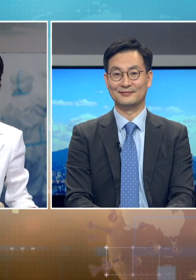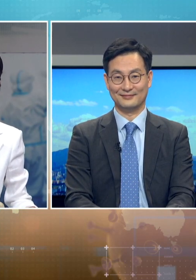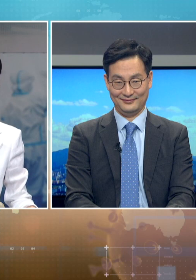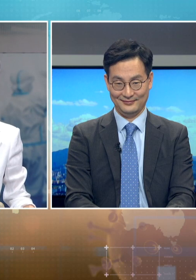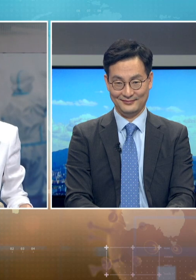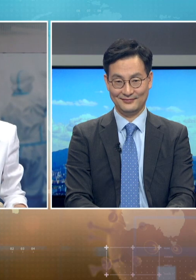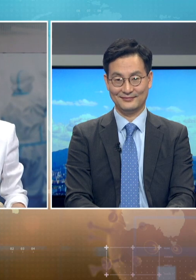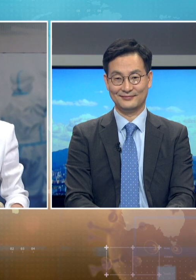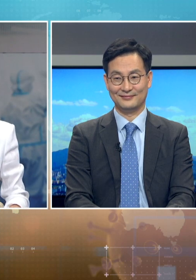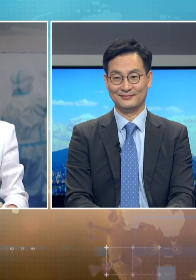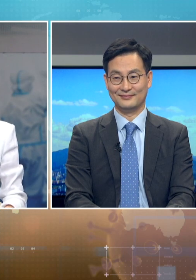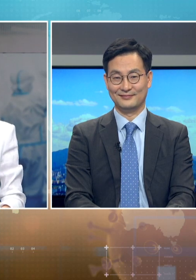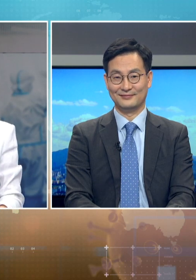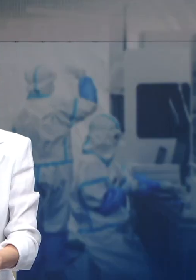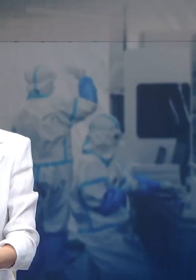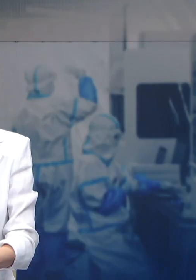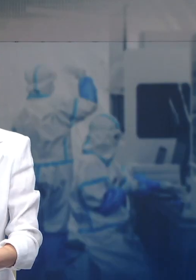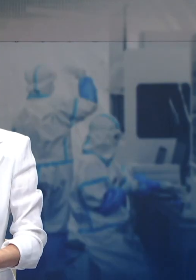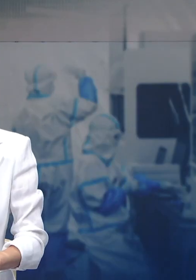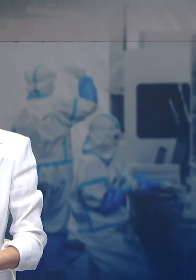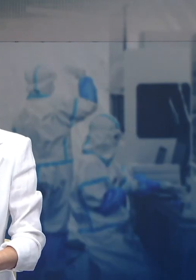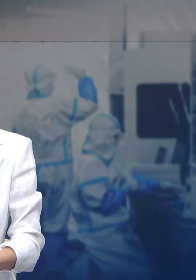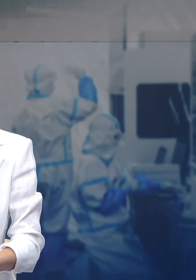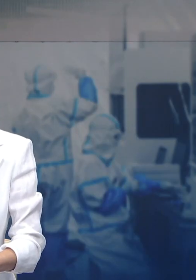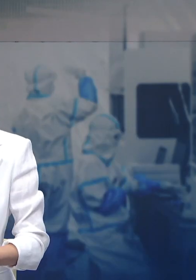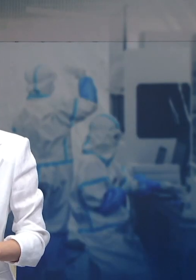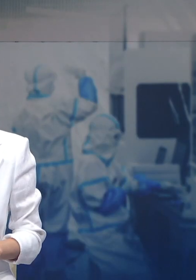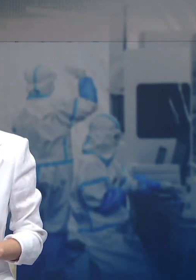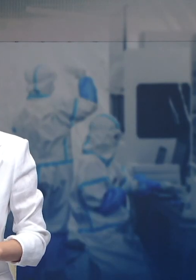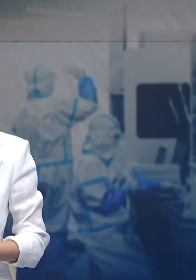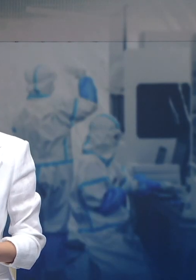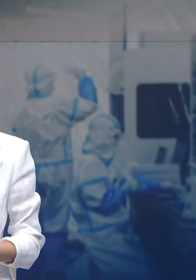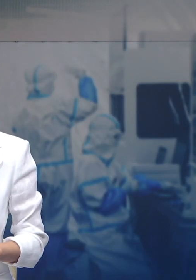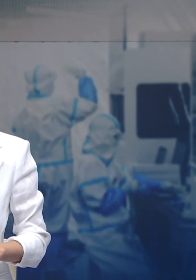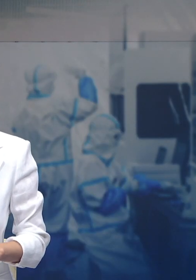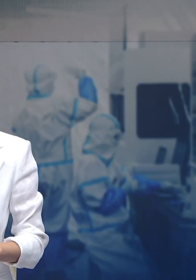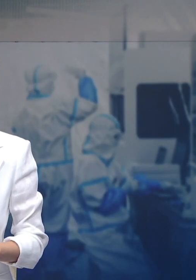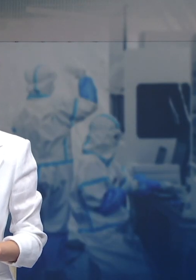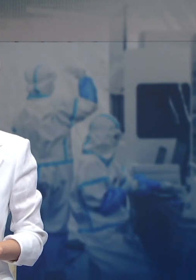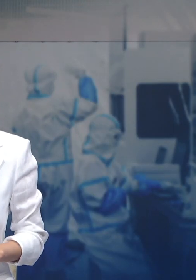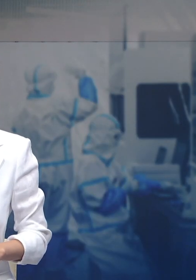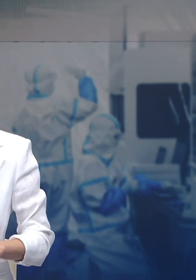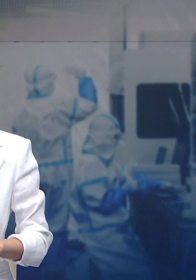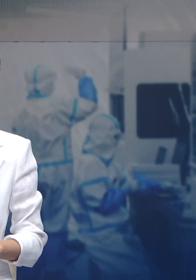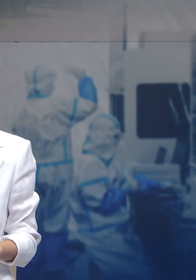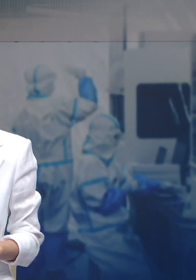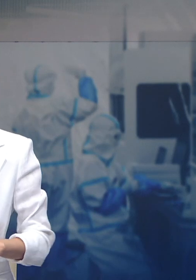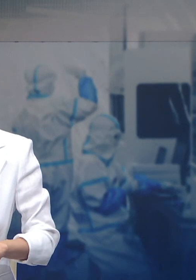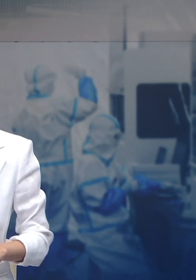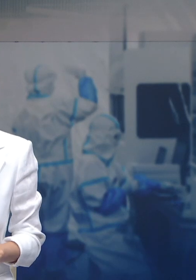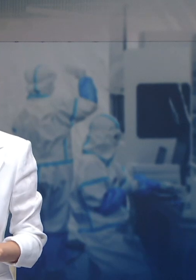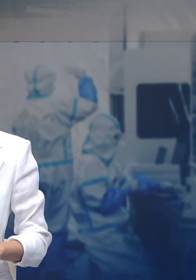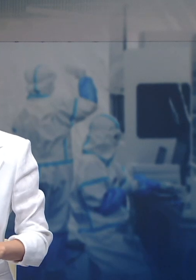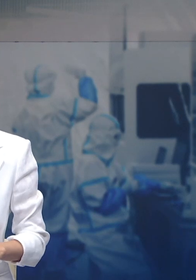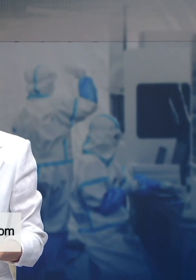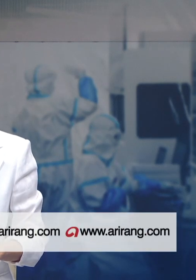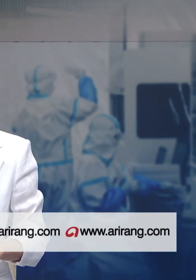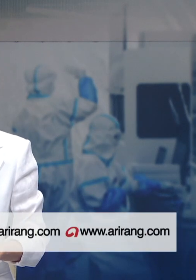you. Right then, in line with efforts to better contain COVID-19, authorities here have extended the country's